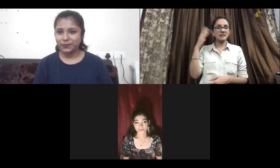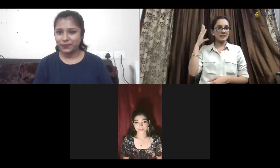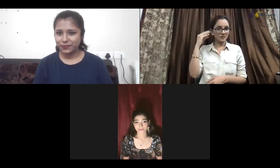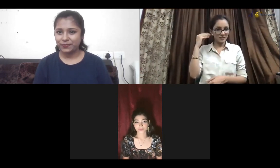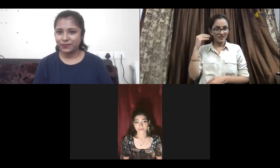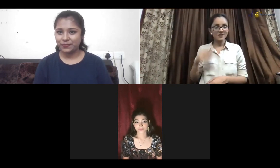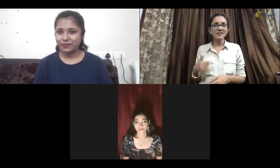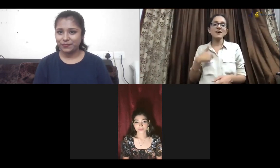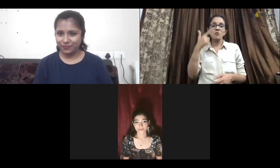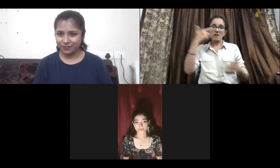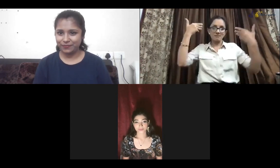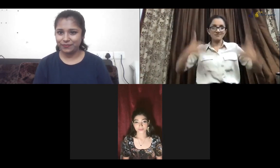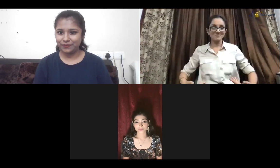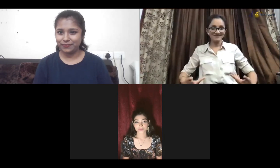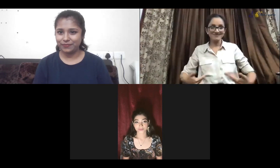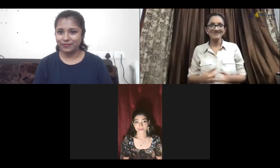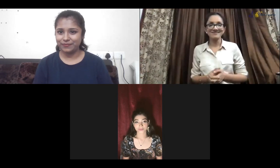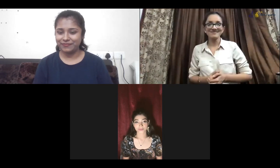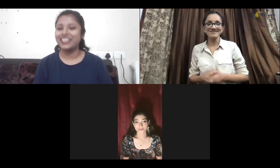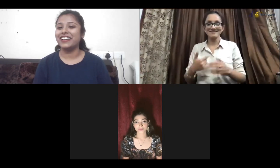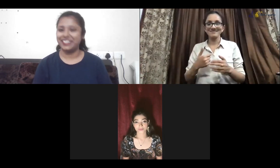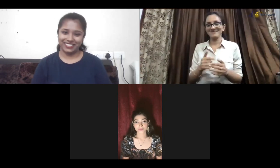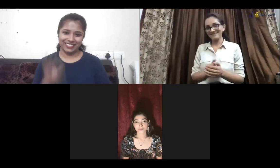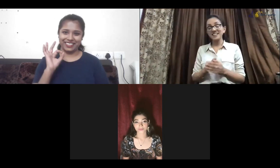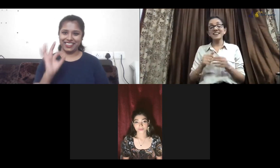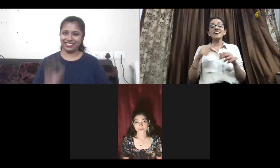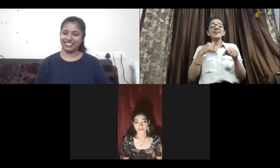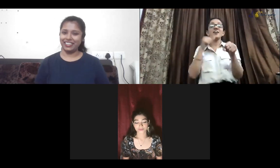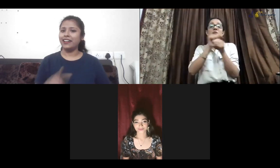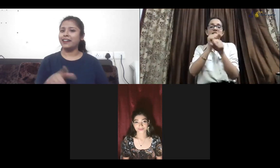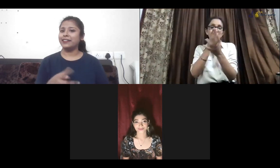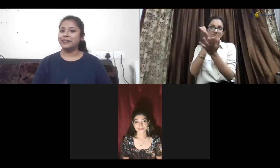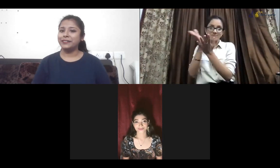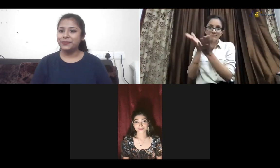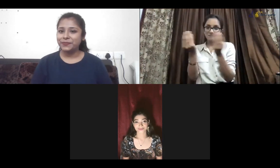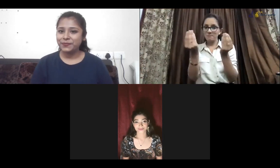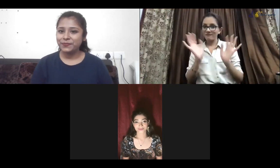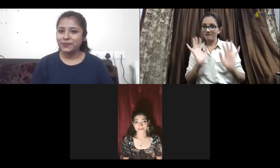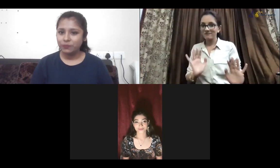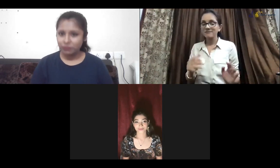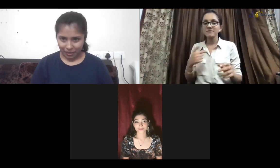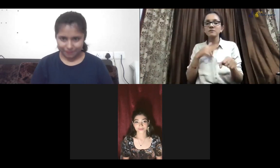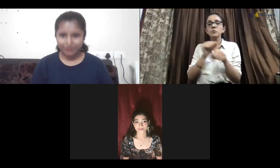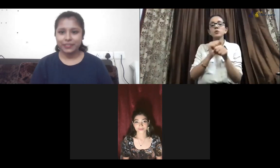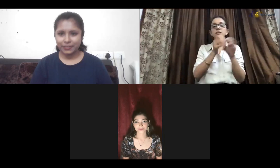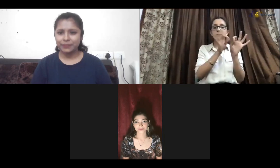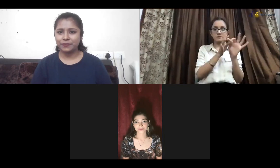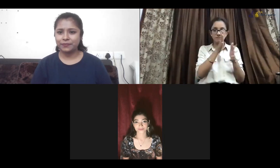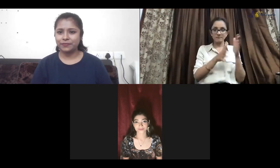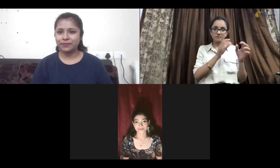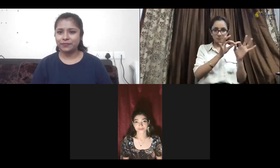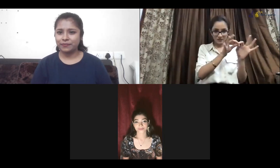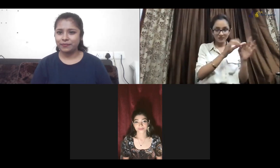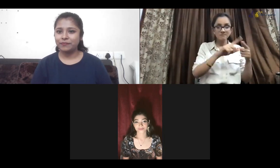mother both are deaf. My parents are deaf, so I'm a woman. So I'm working with the